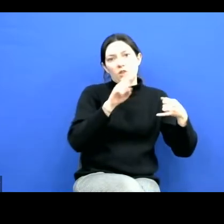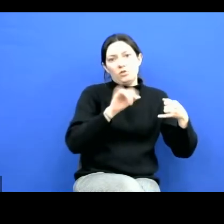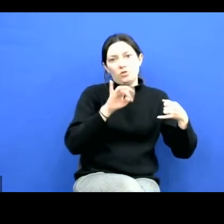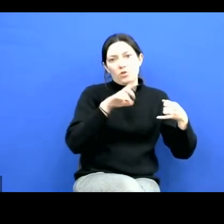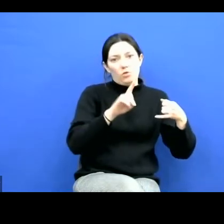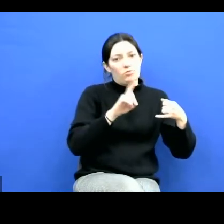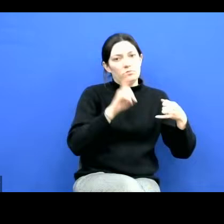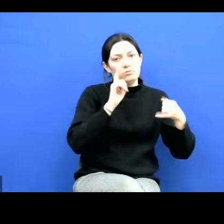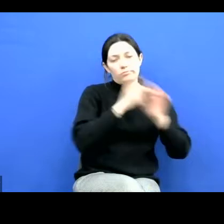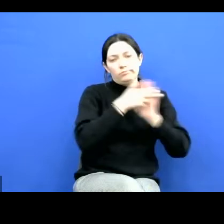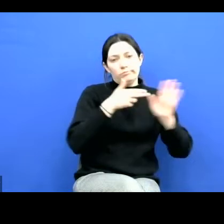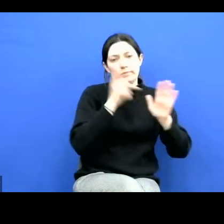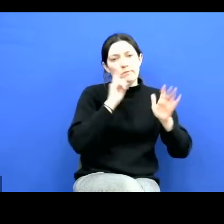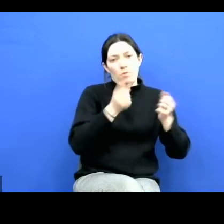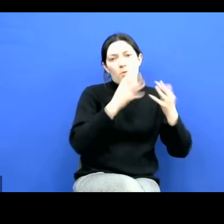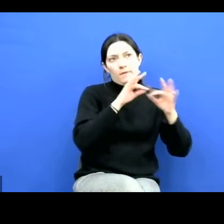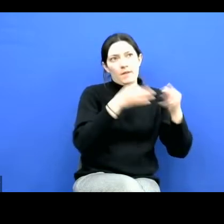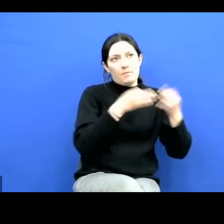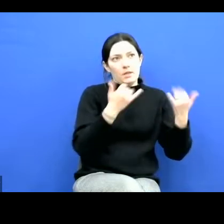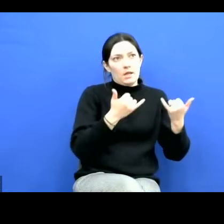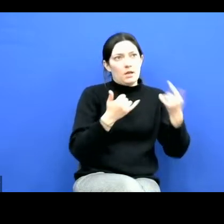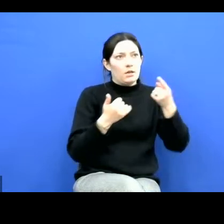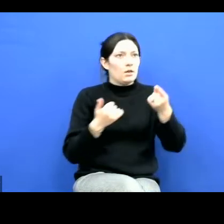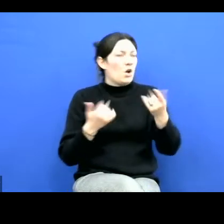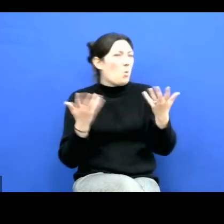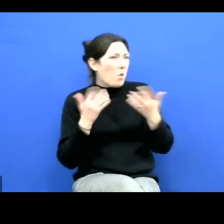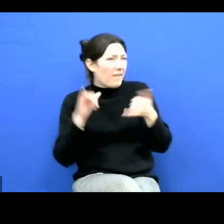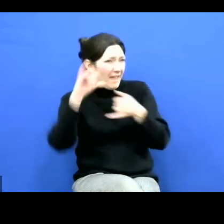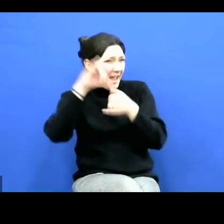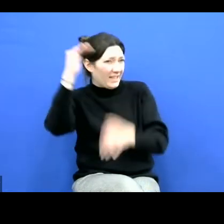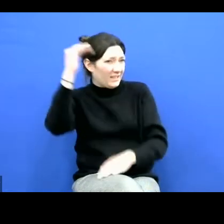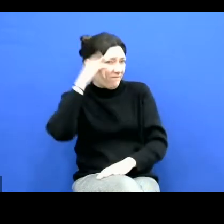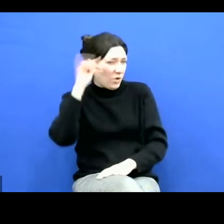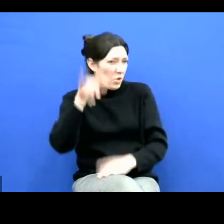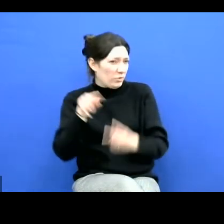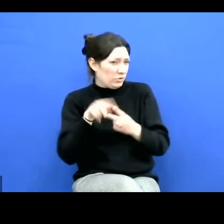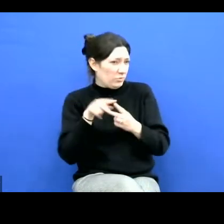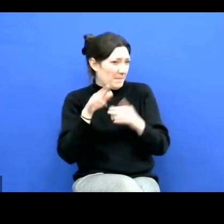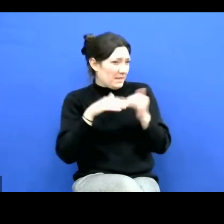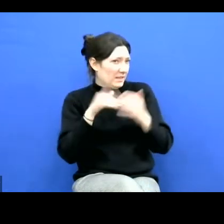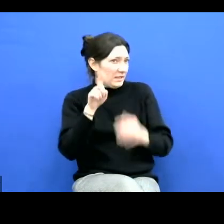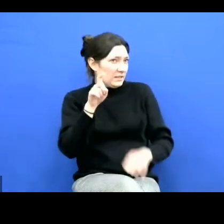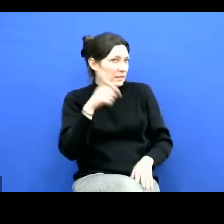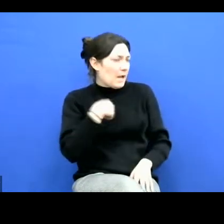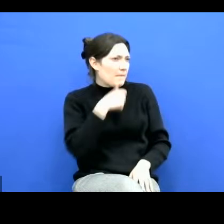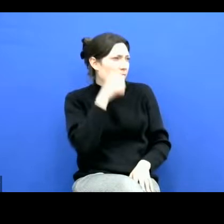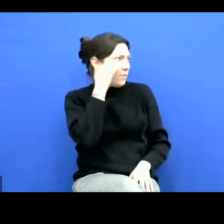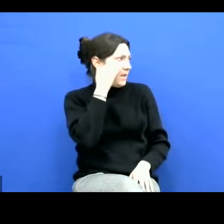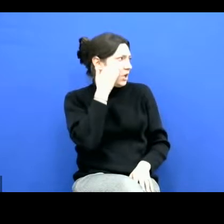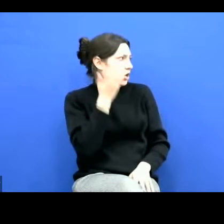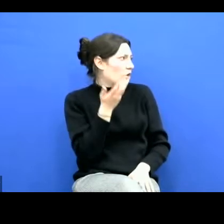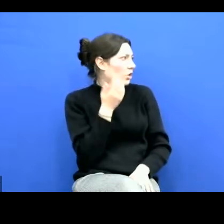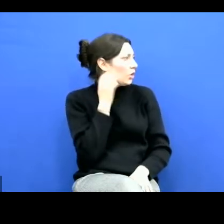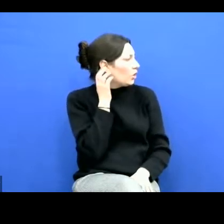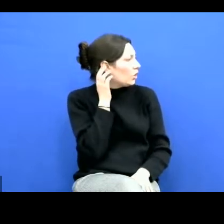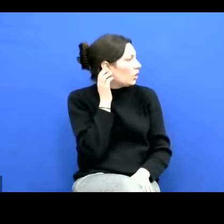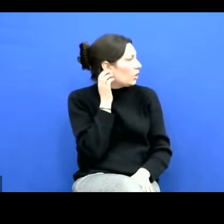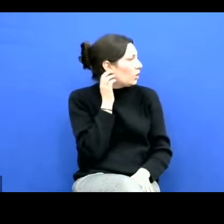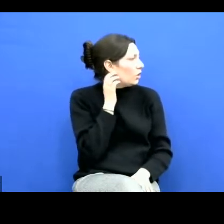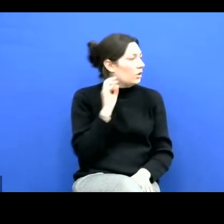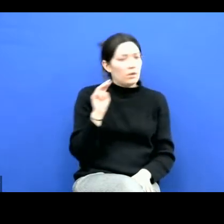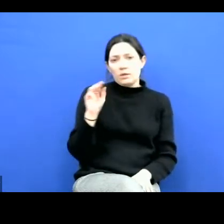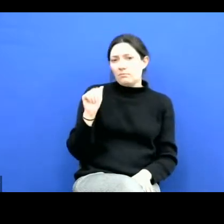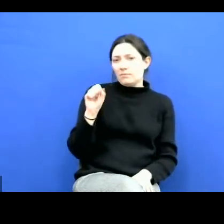for multifamily. And what are the heights? I'm sorry to interrupt you, but what are the heights of those buildings? I'm not really. Oh, the